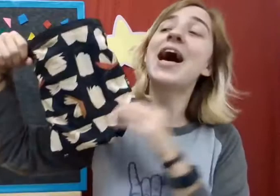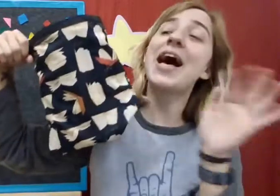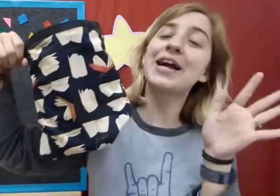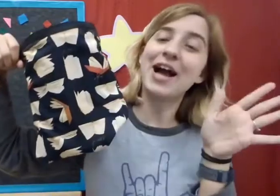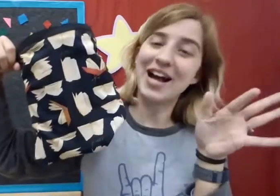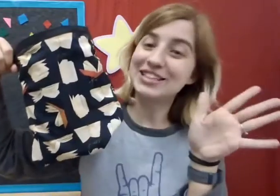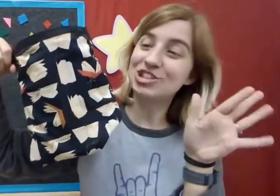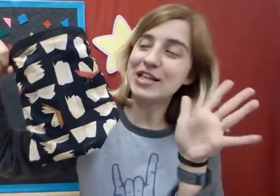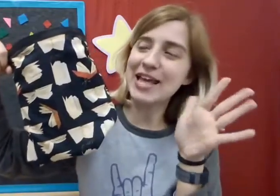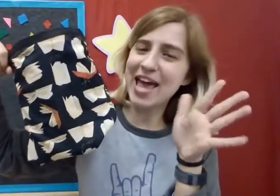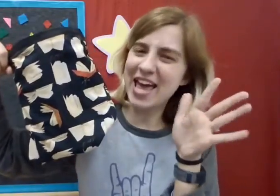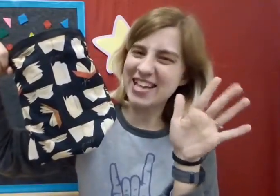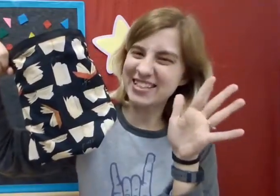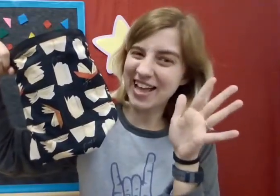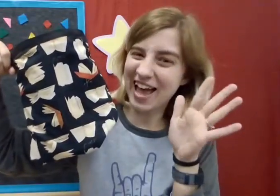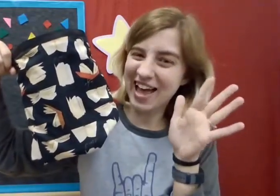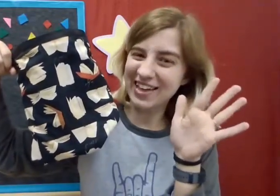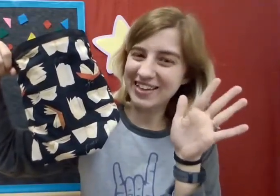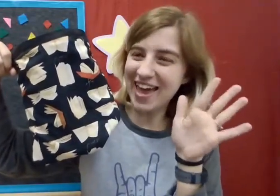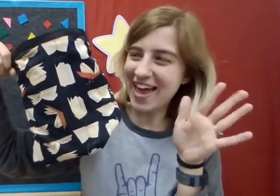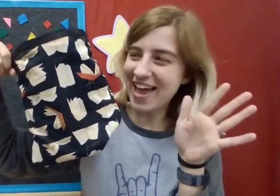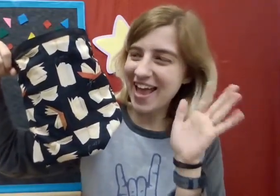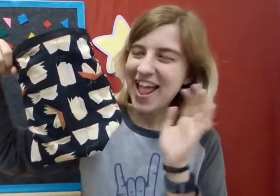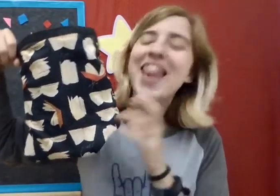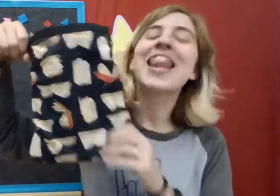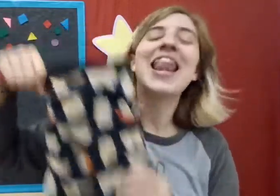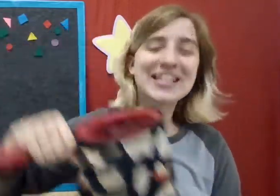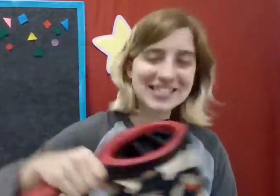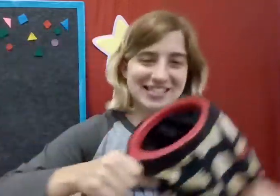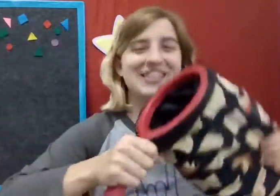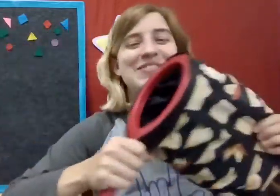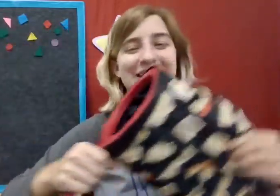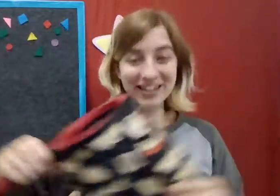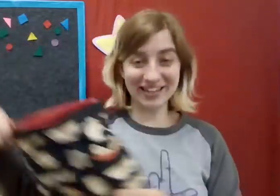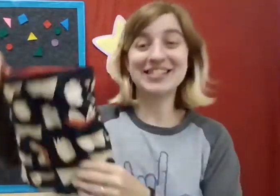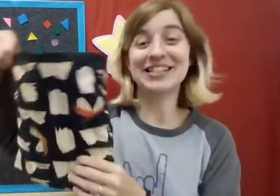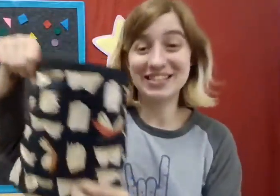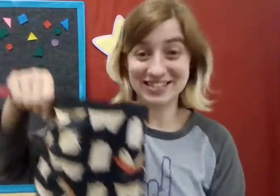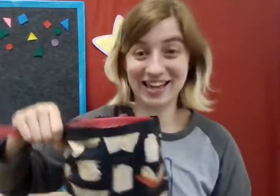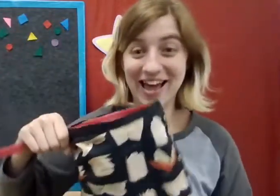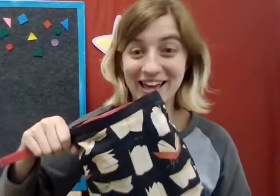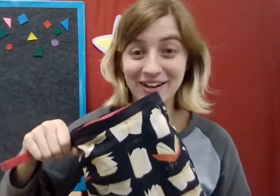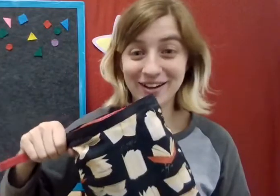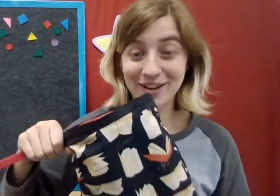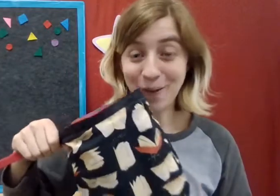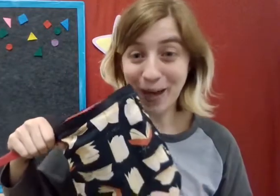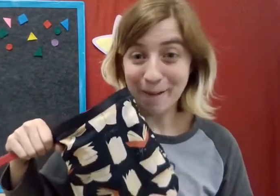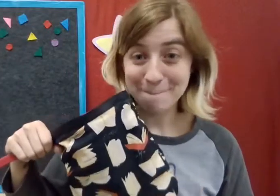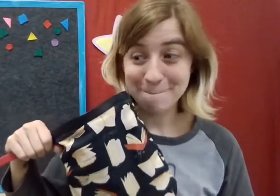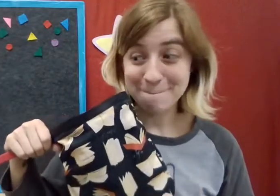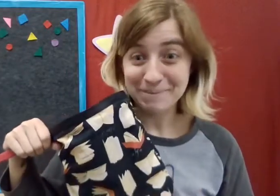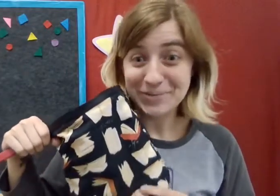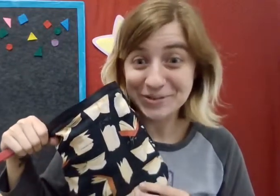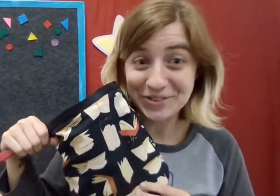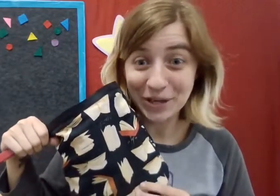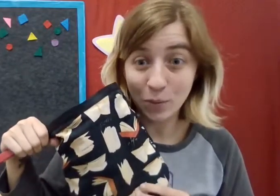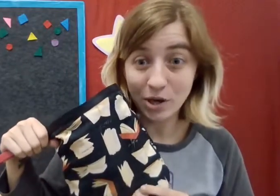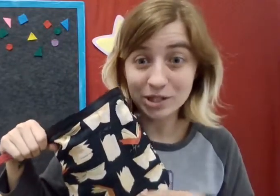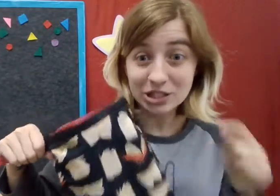bag. Just hands. Yeah. Let's see what is inside. Okay. Do you think it worked? Do you think